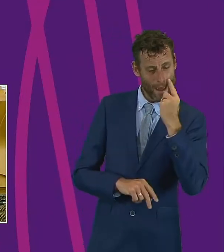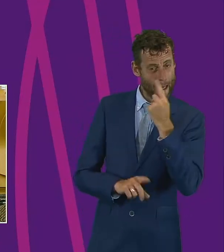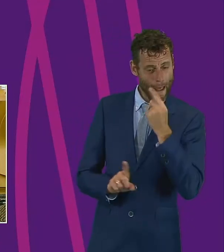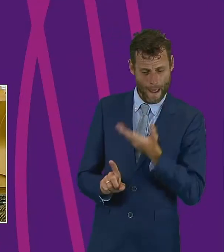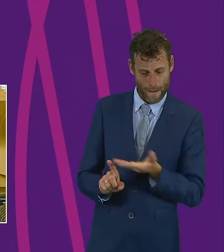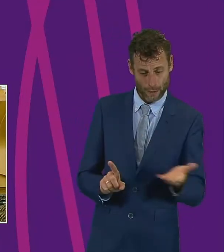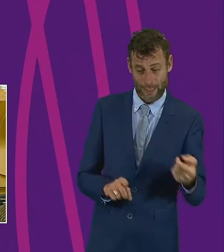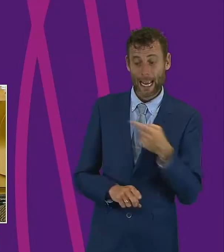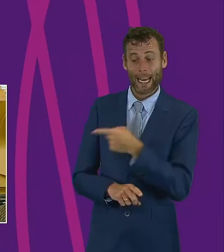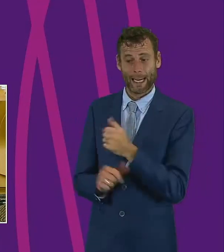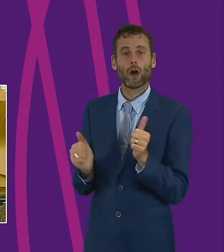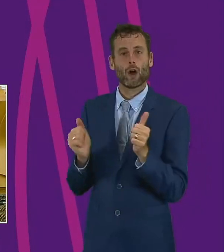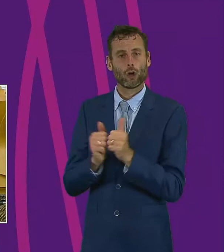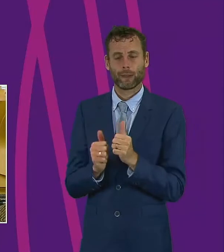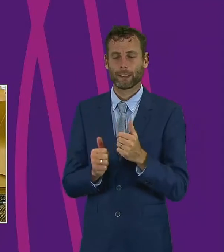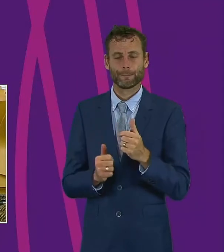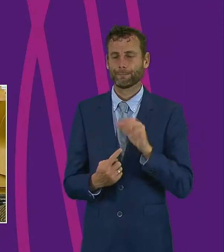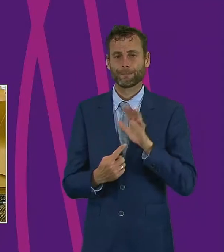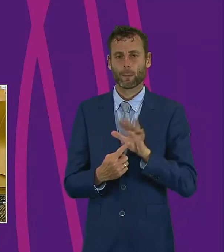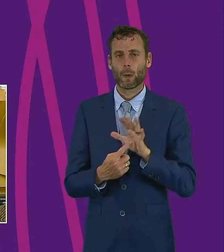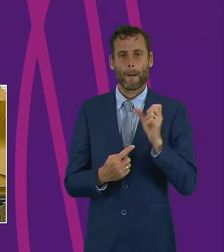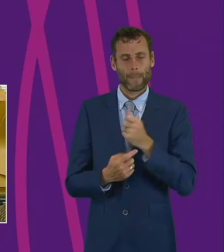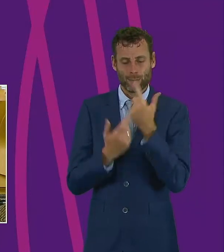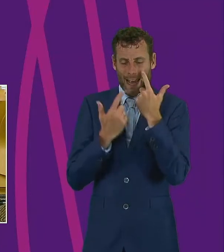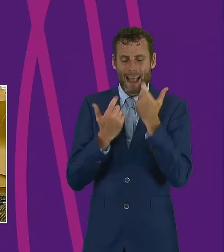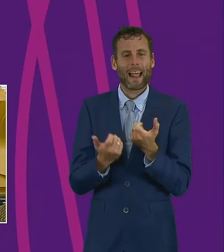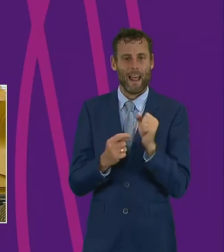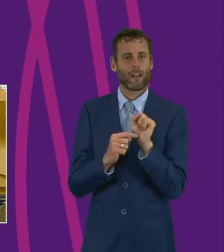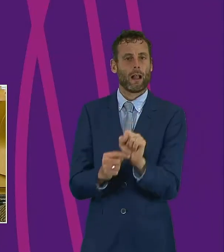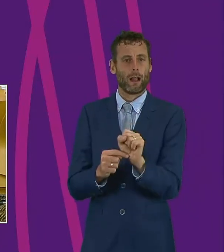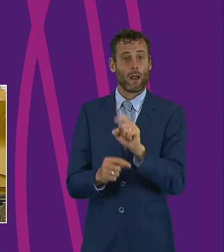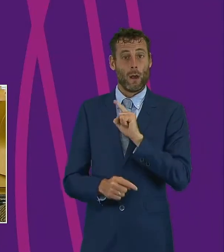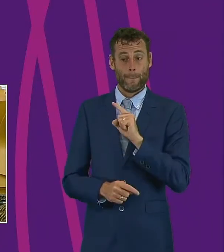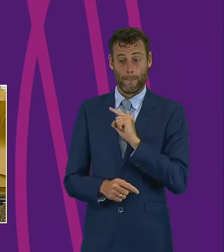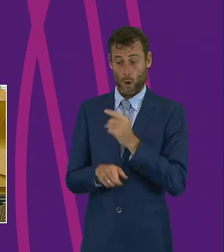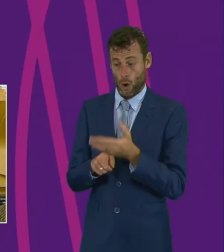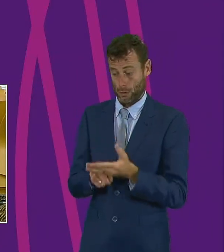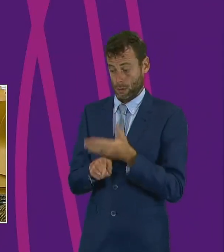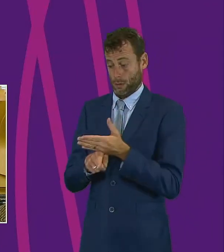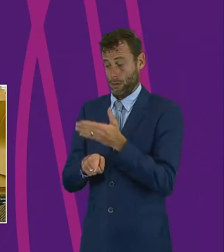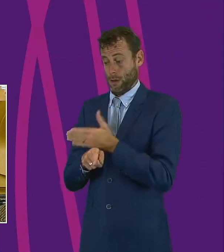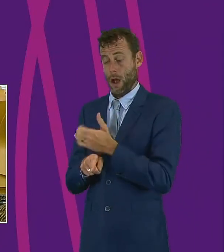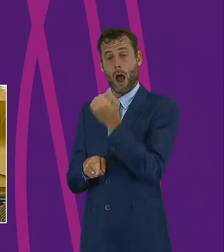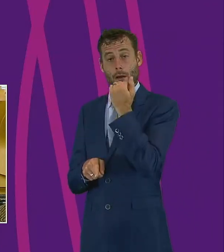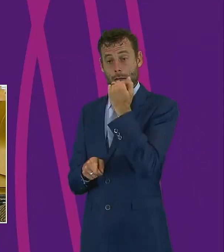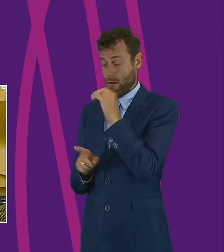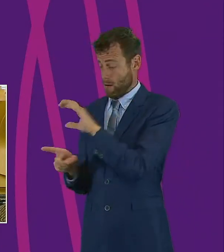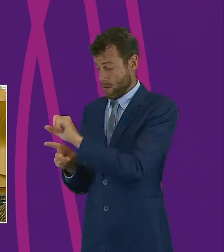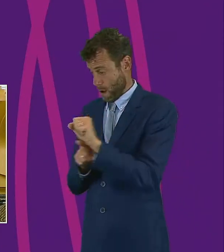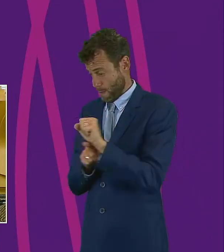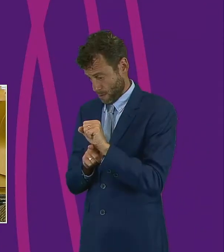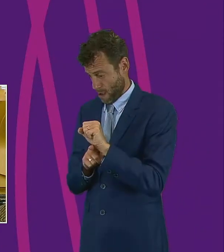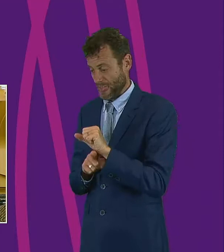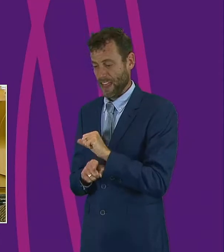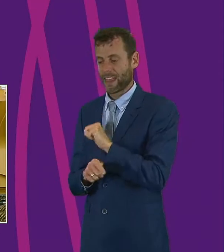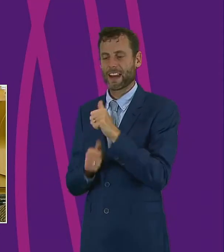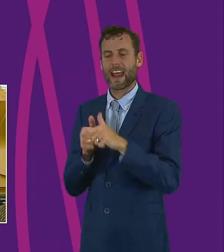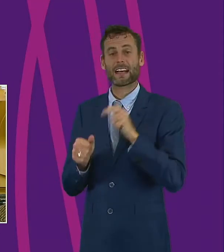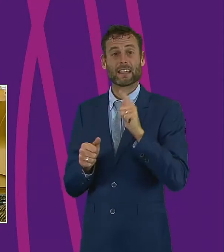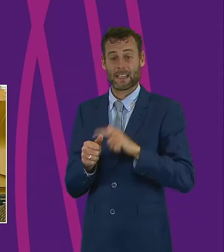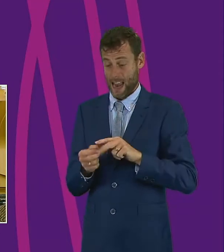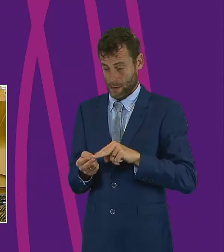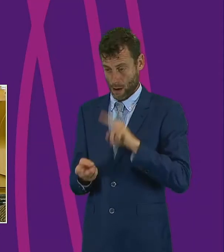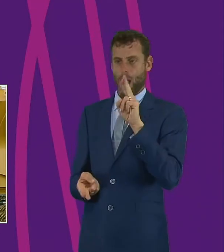had double the number of cases reported in Grampian than had been reported the day before. The situation in Aberdeen